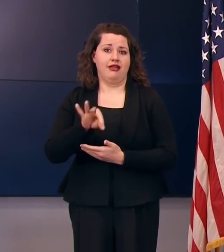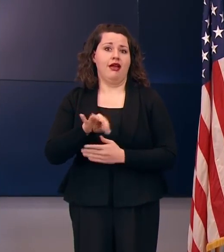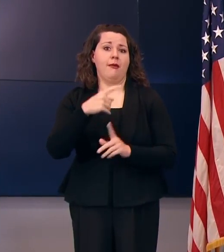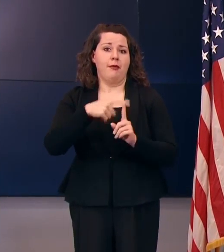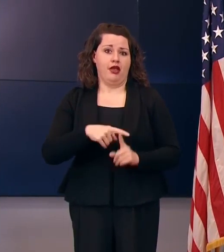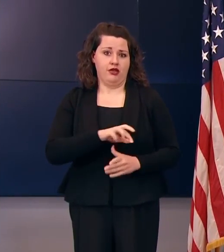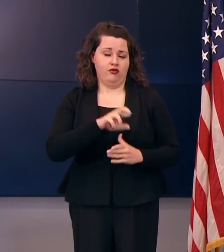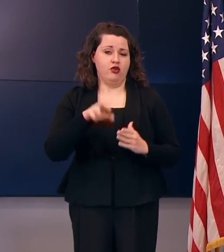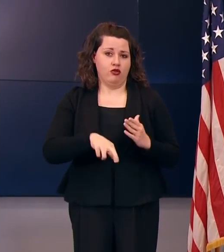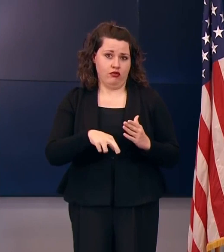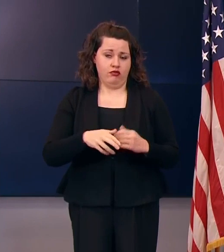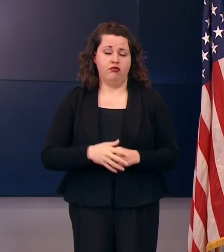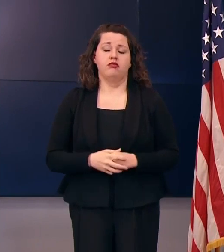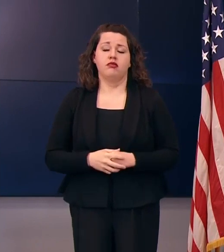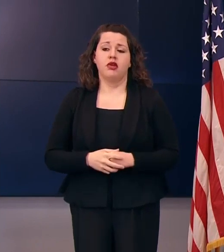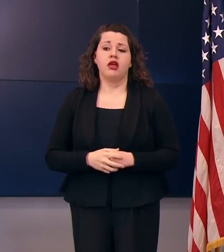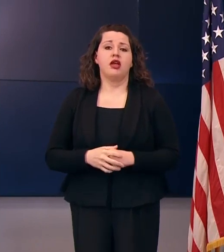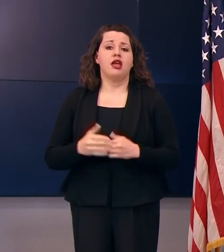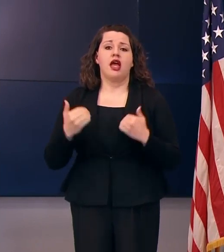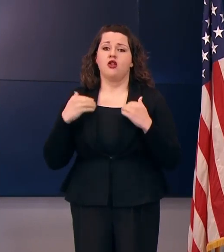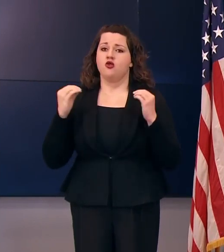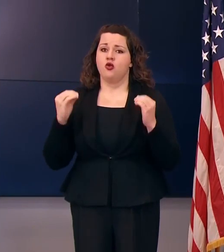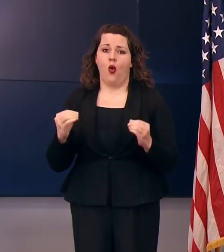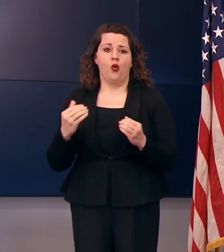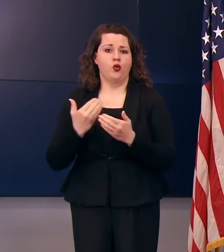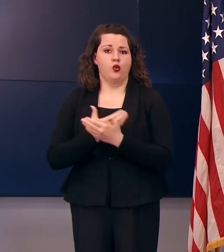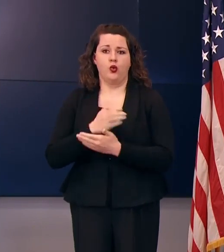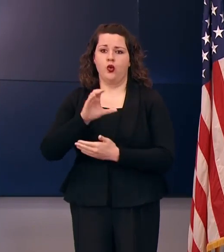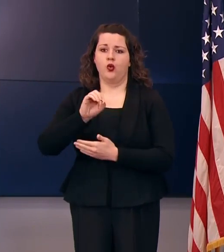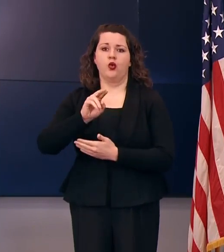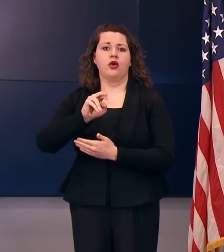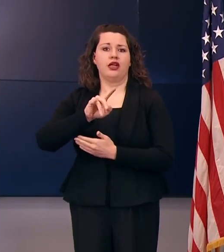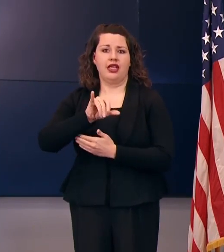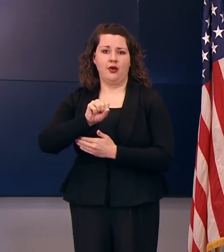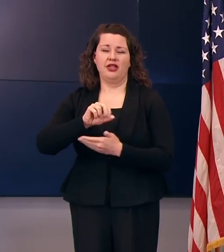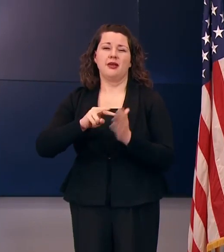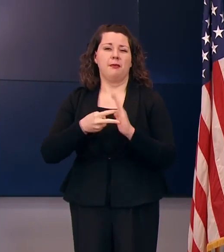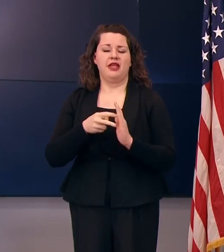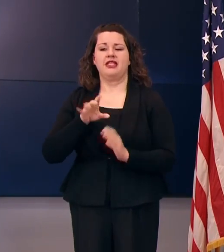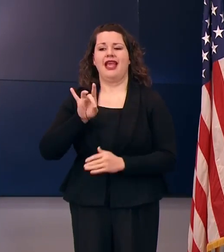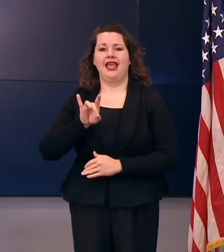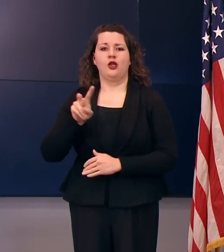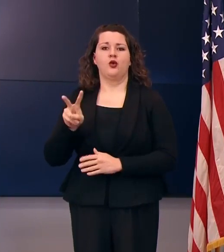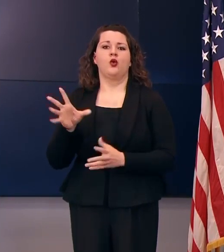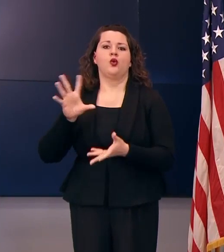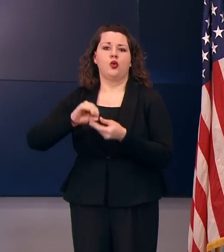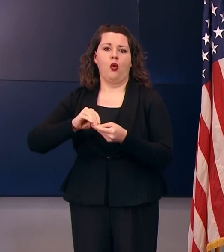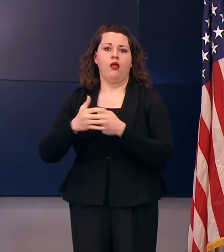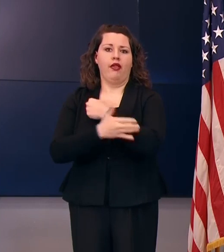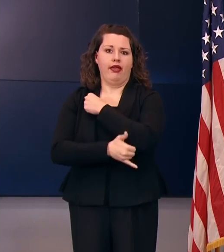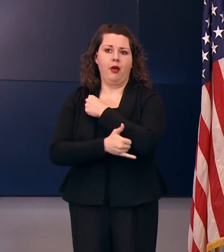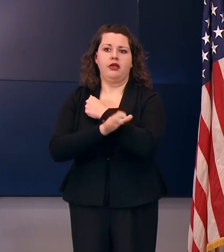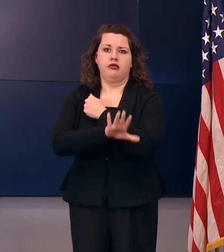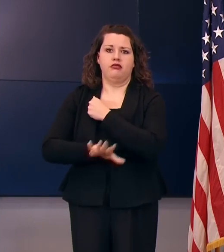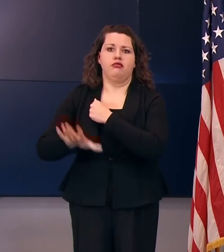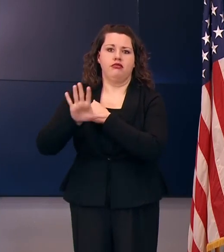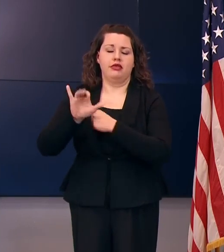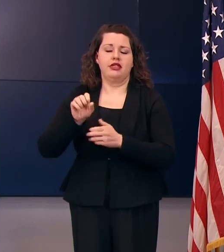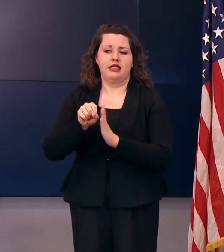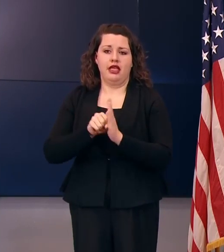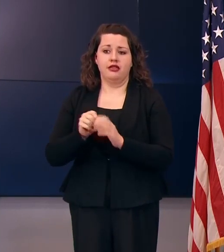1,899 positive cases. We had no new counties, so we stand at 82 total counties in the state. We